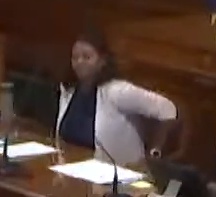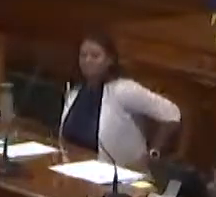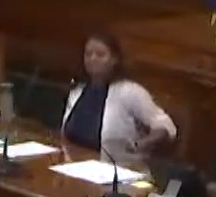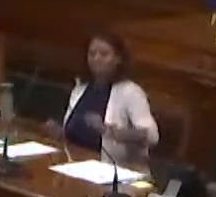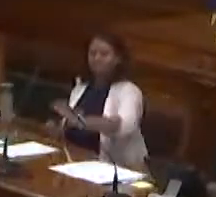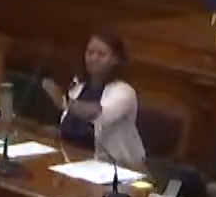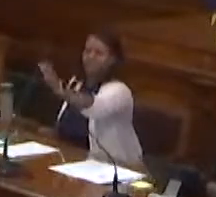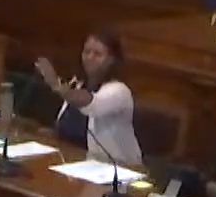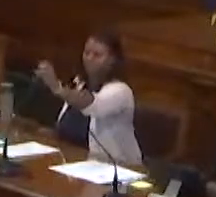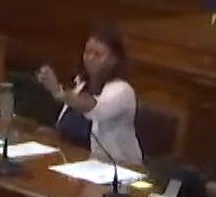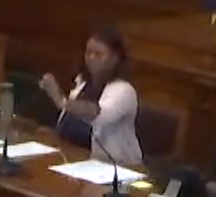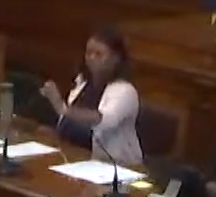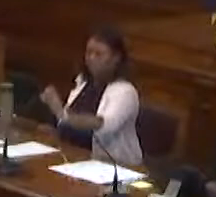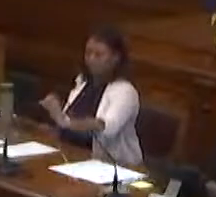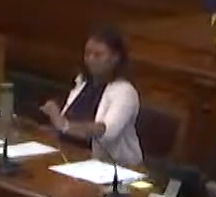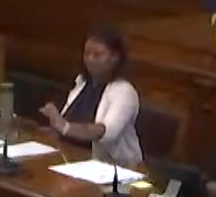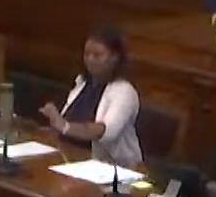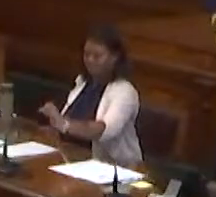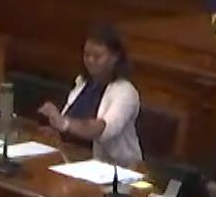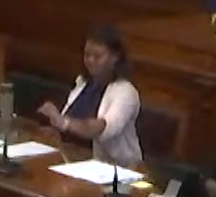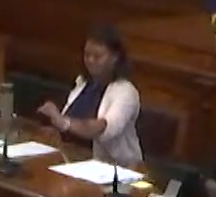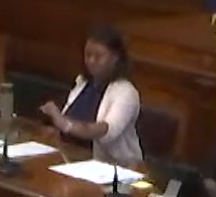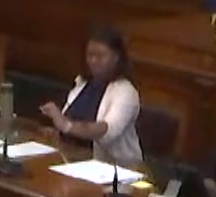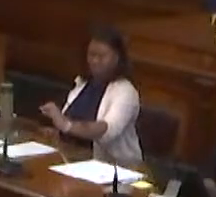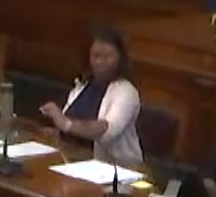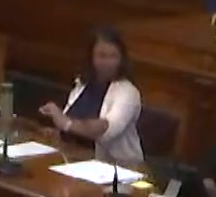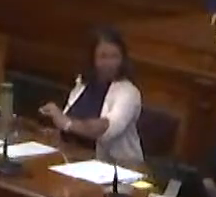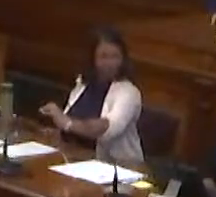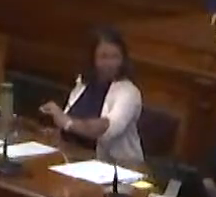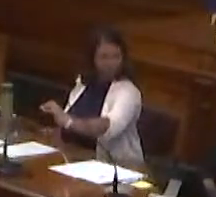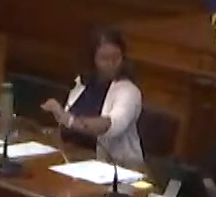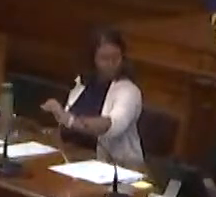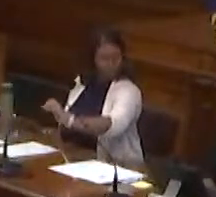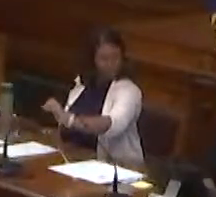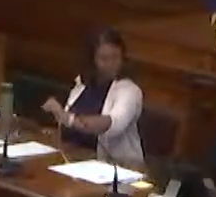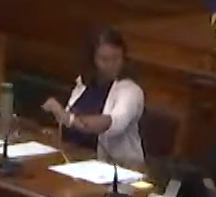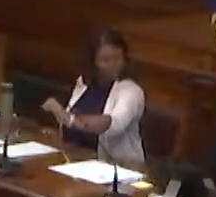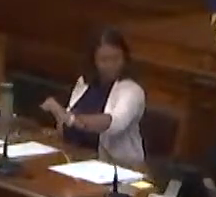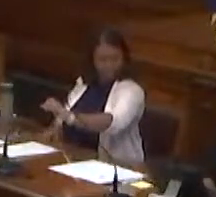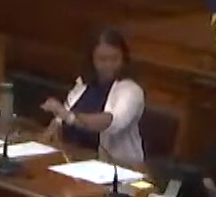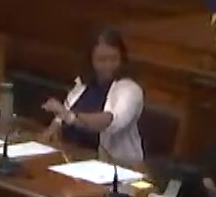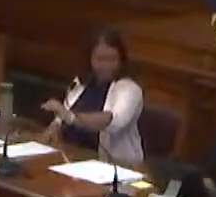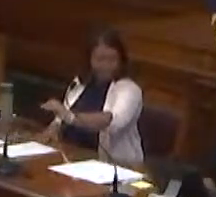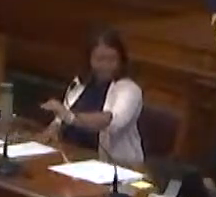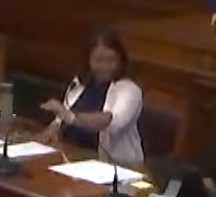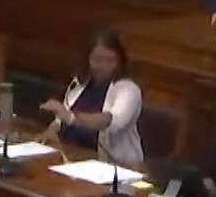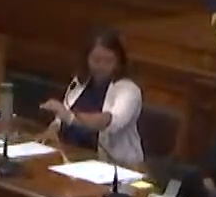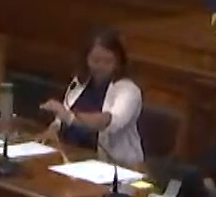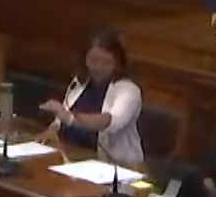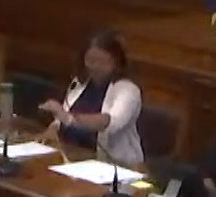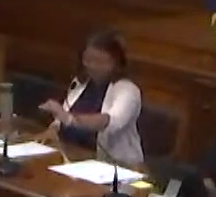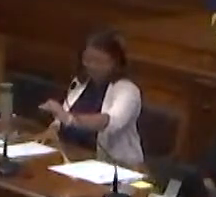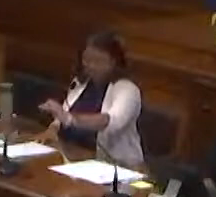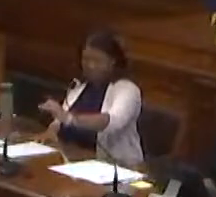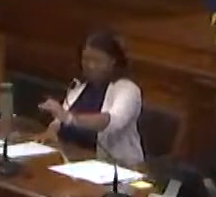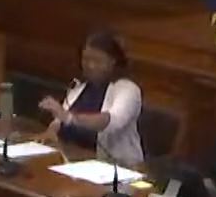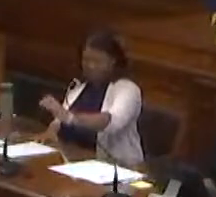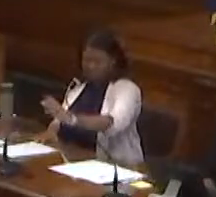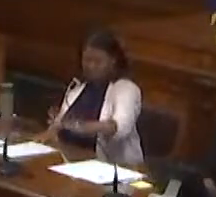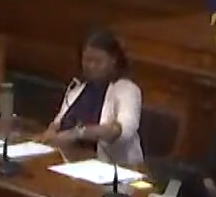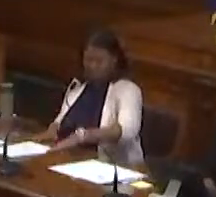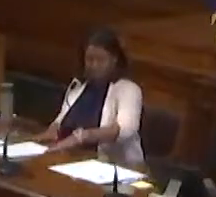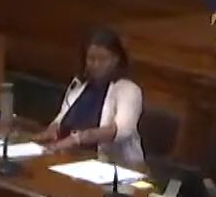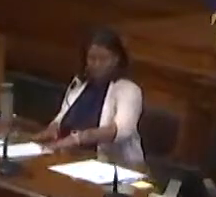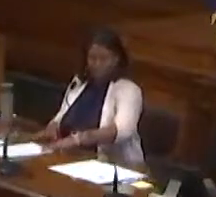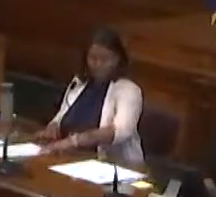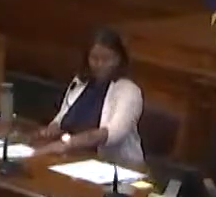second, please? All in favor? Aye. Aye. Motion passes. Before I go into the public comment portion of the meeting, I'd just